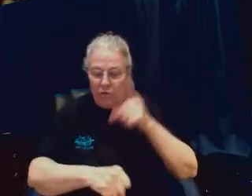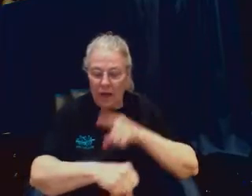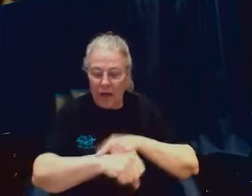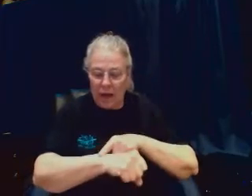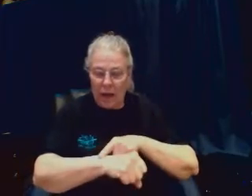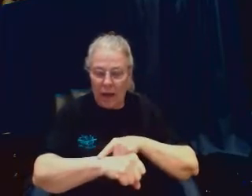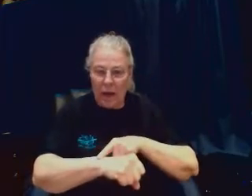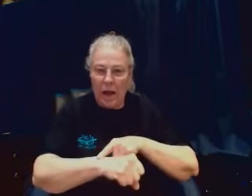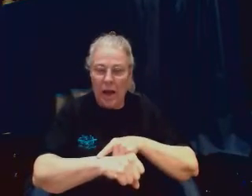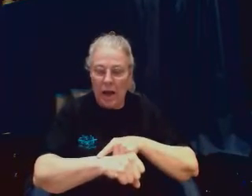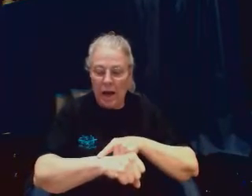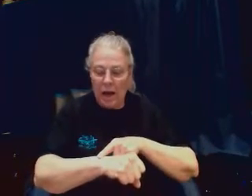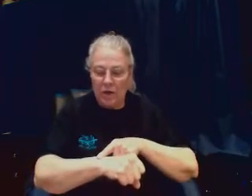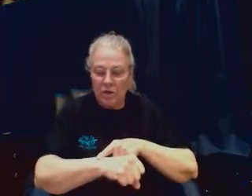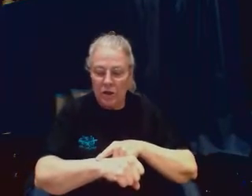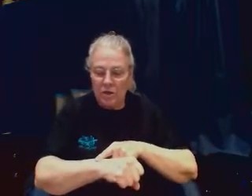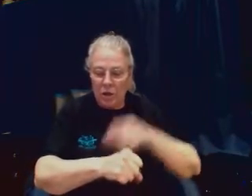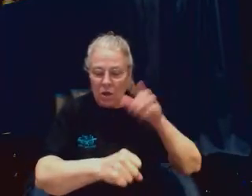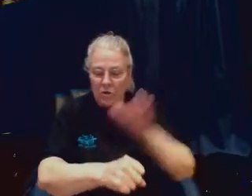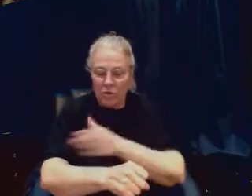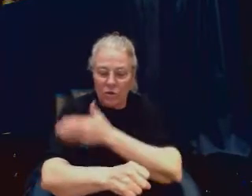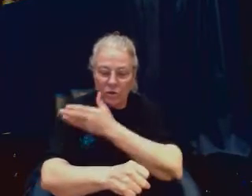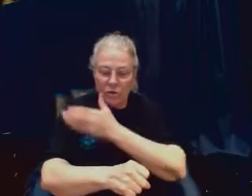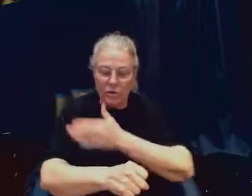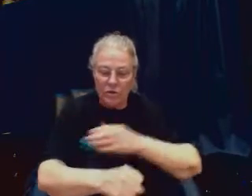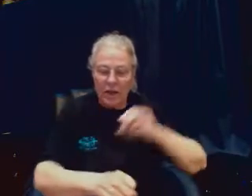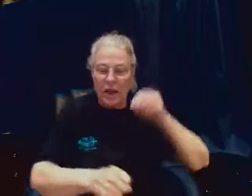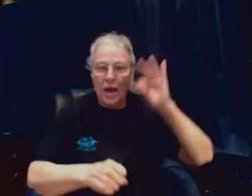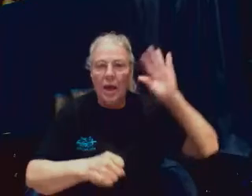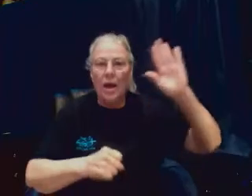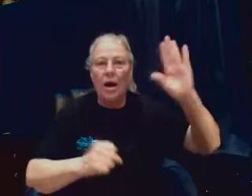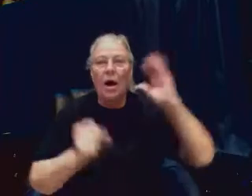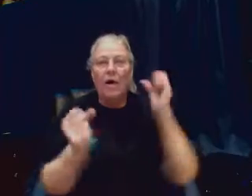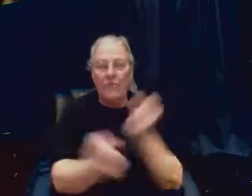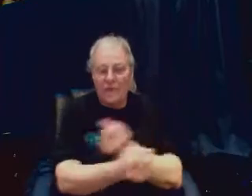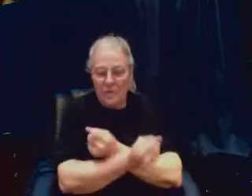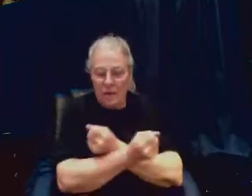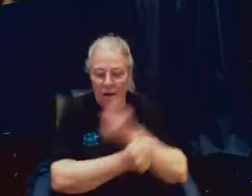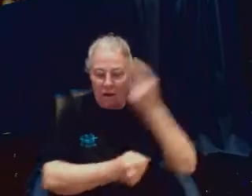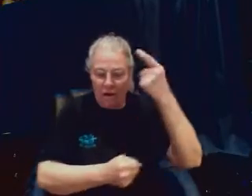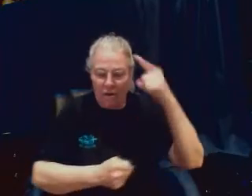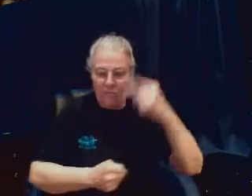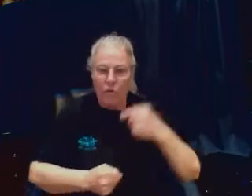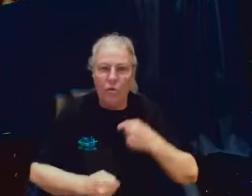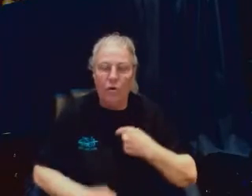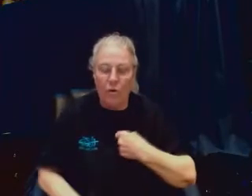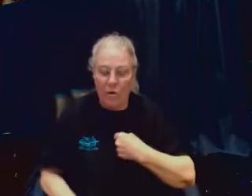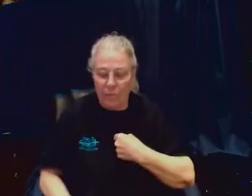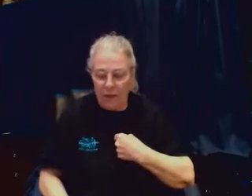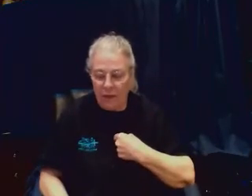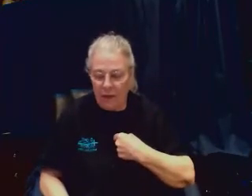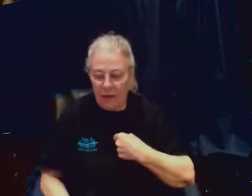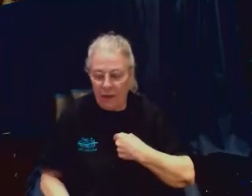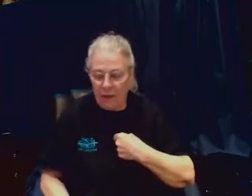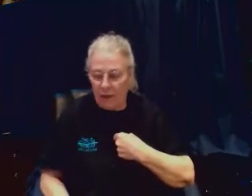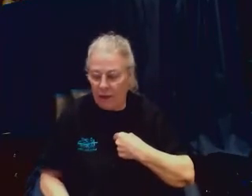the ages to sing of his love for me.